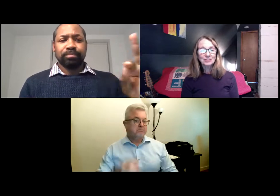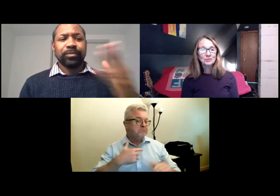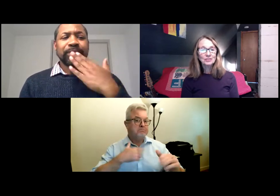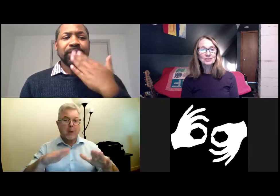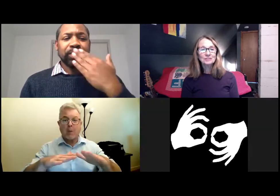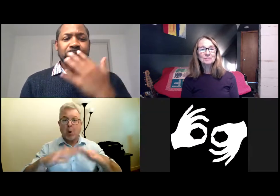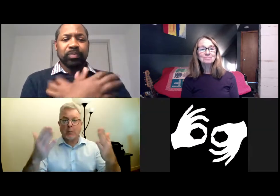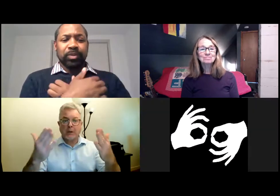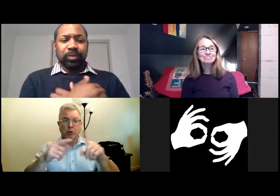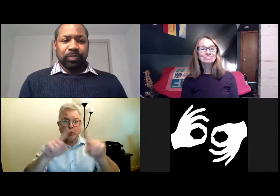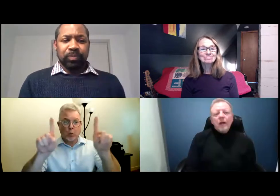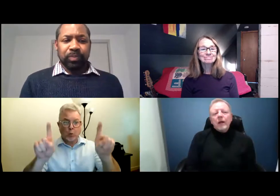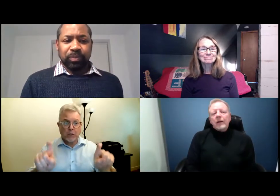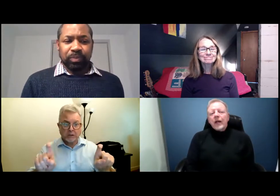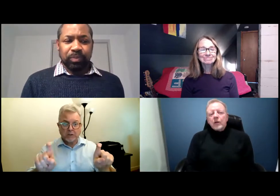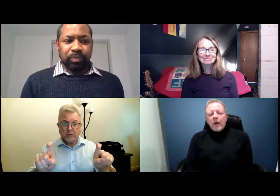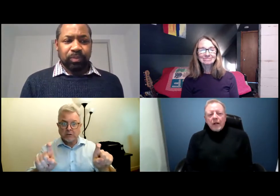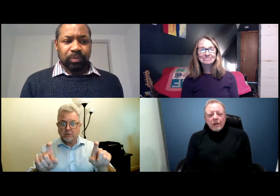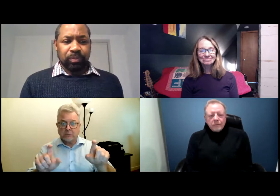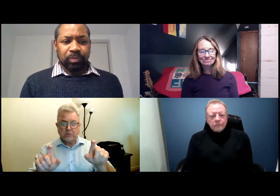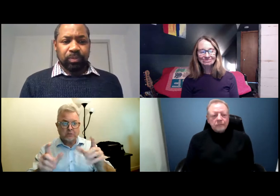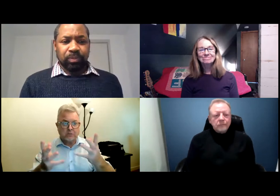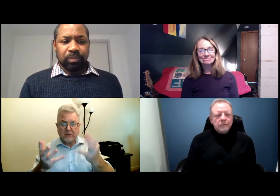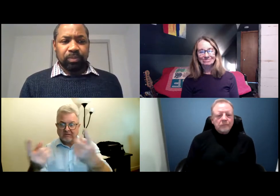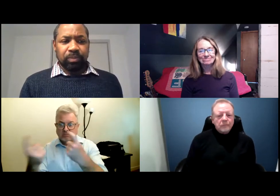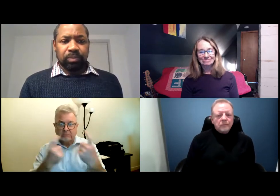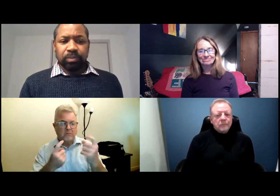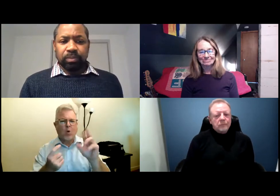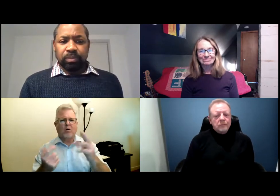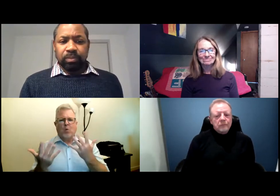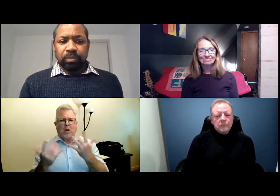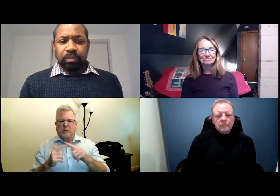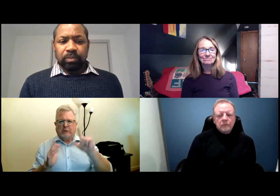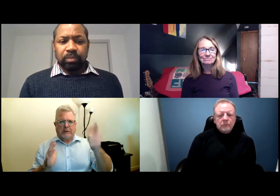Back to you, Ernest. Thank you, Mike.